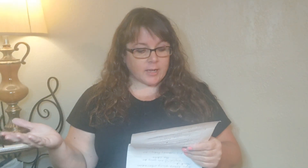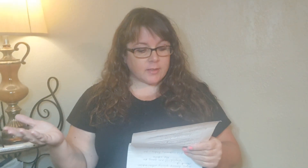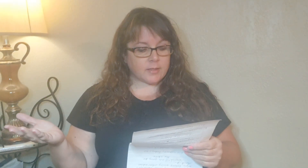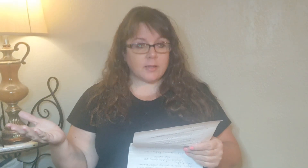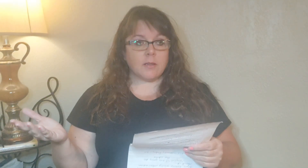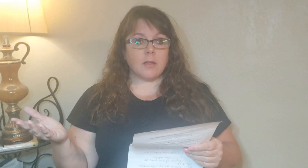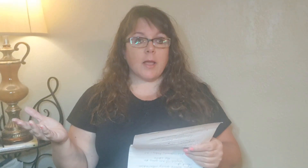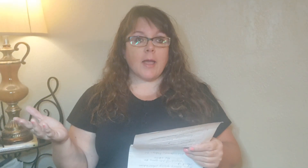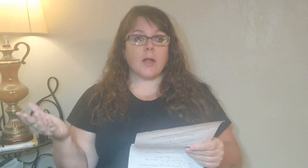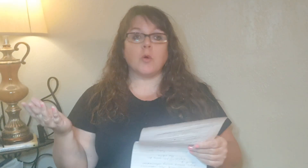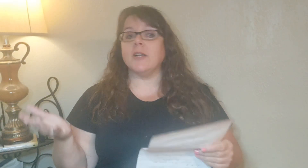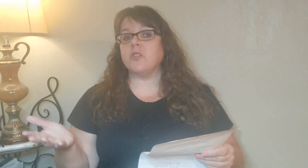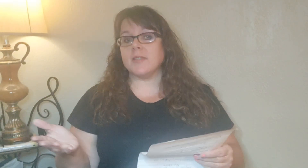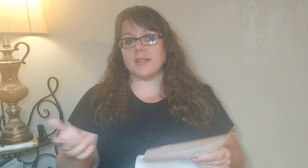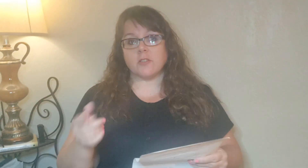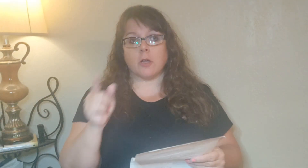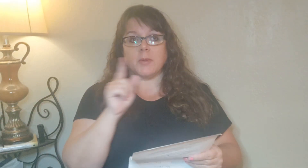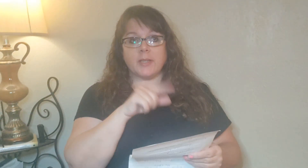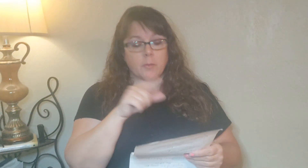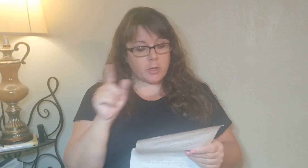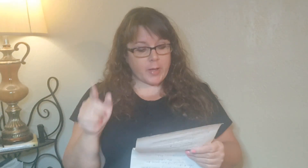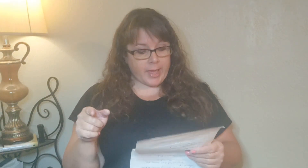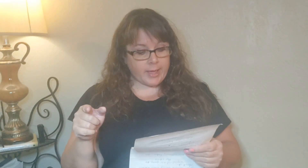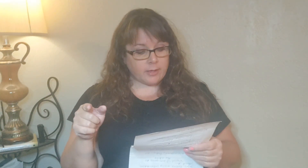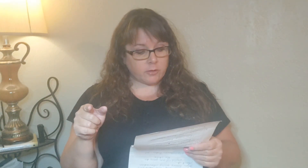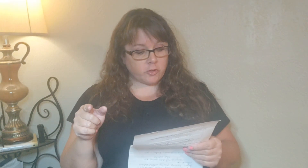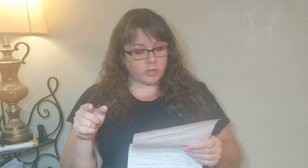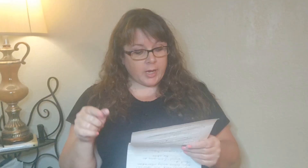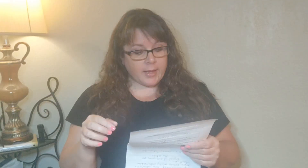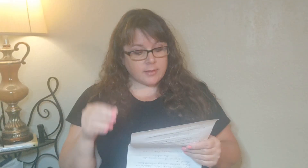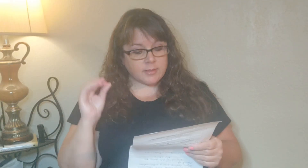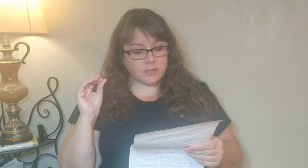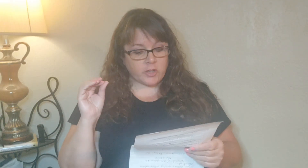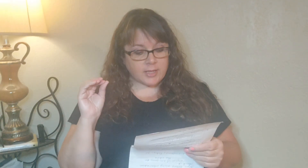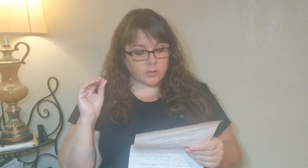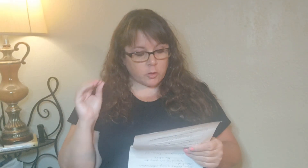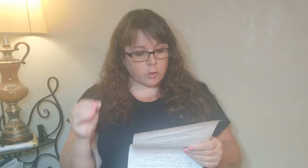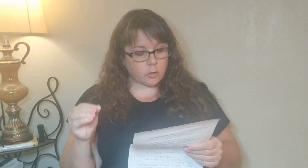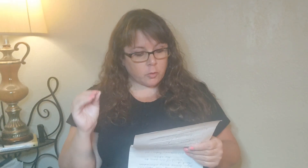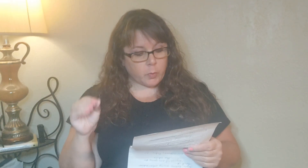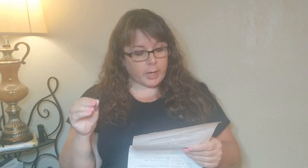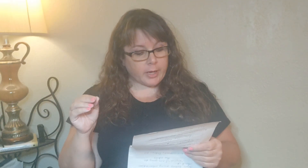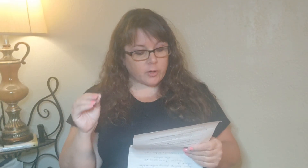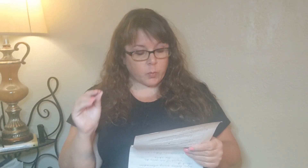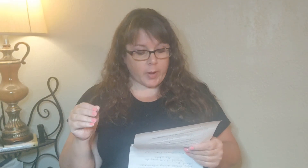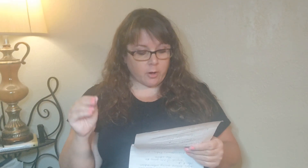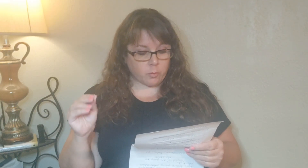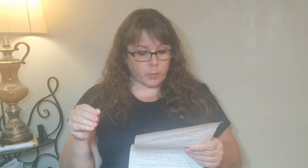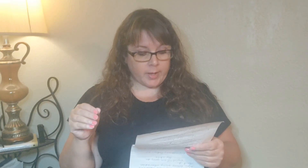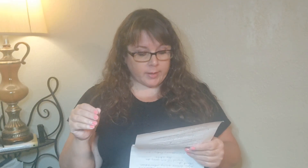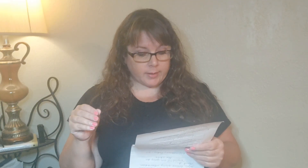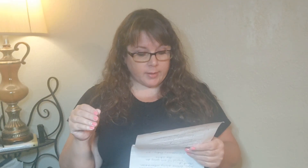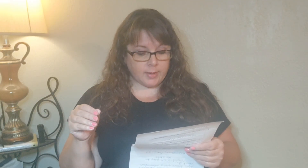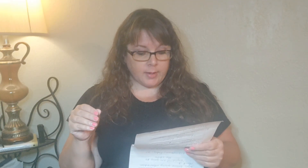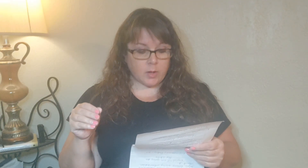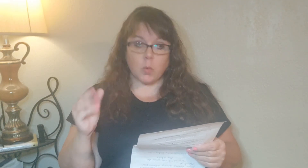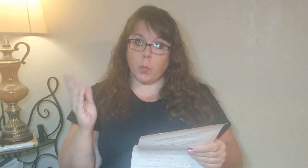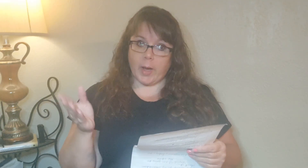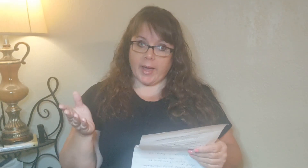And questions that start with WH, such as who, what, where, when,